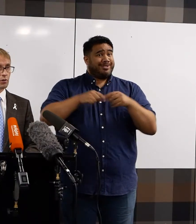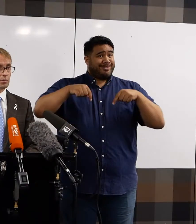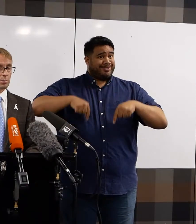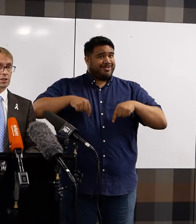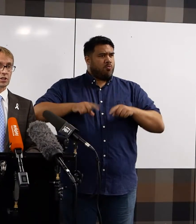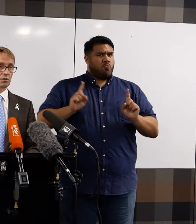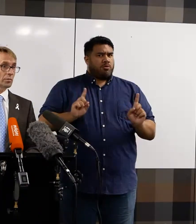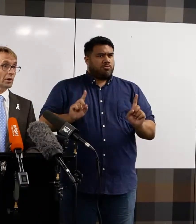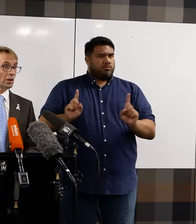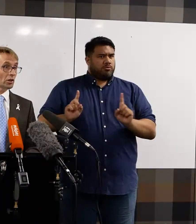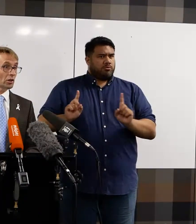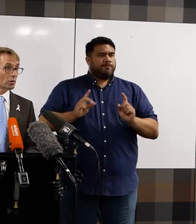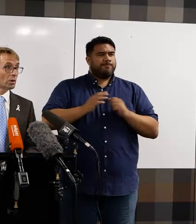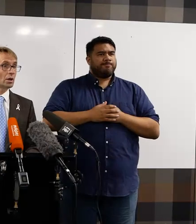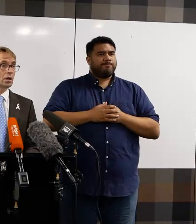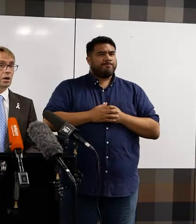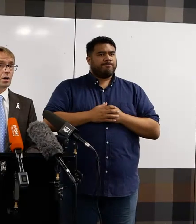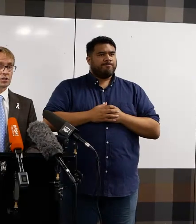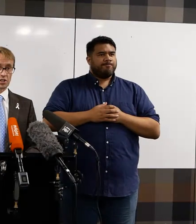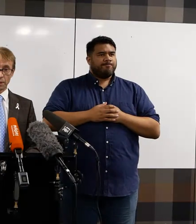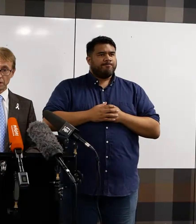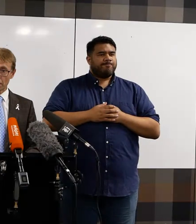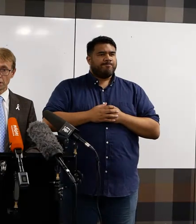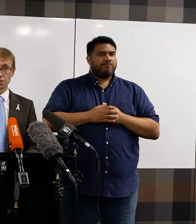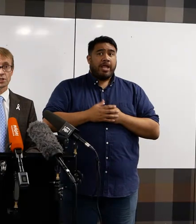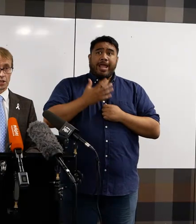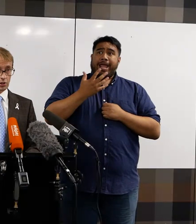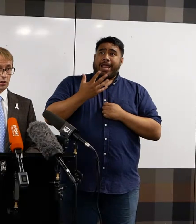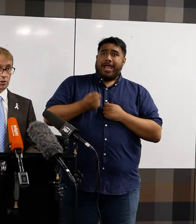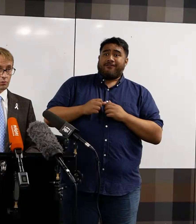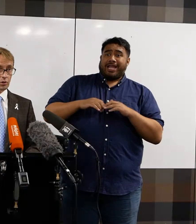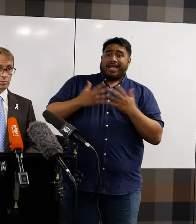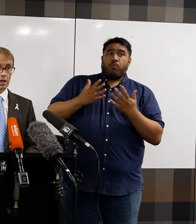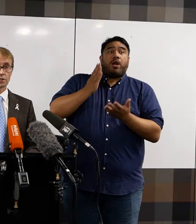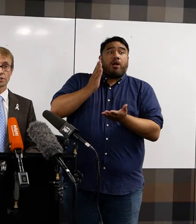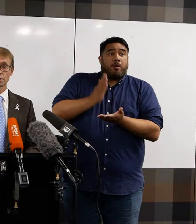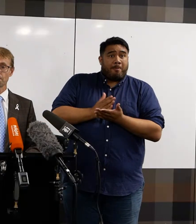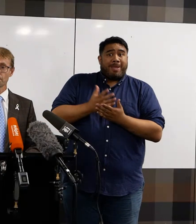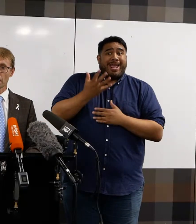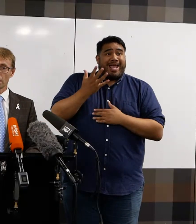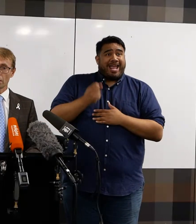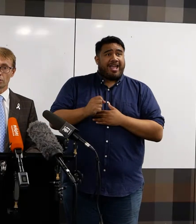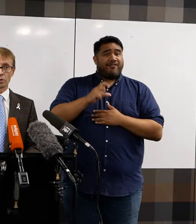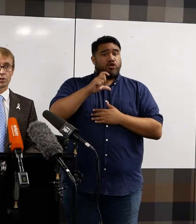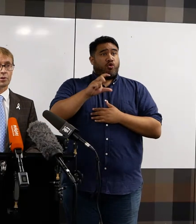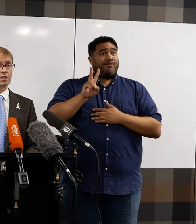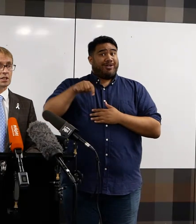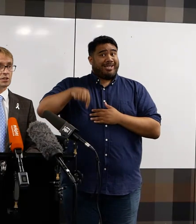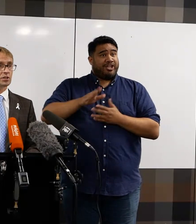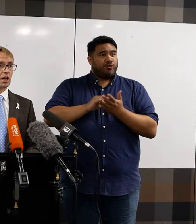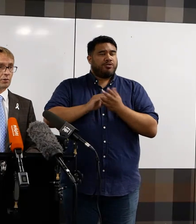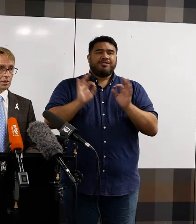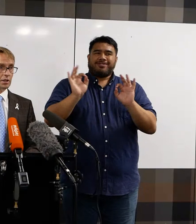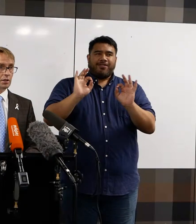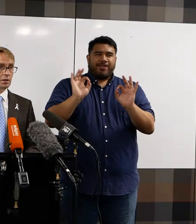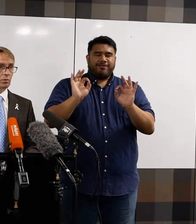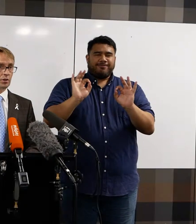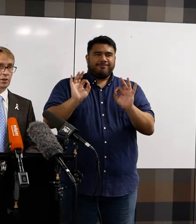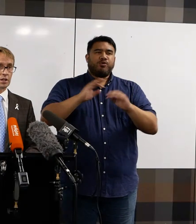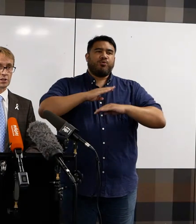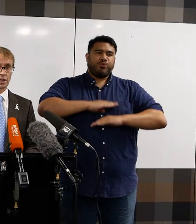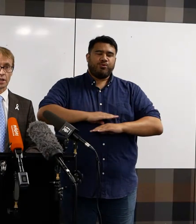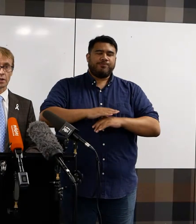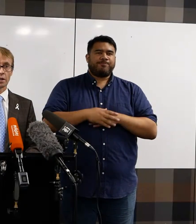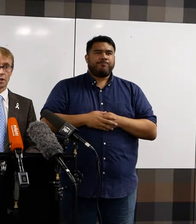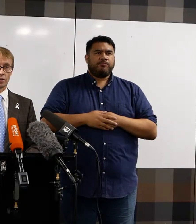can confirm, I'm pleased to confirm there are no suspected cases and no confirmed cases. There are 3 tests currently